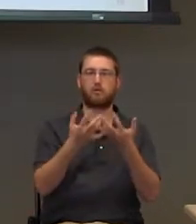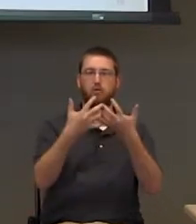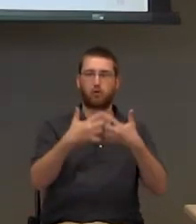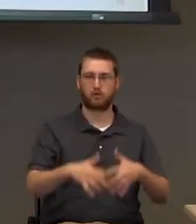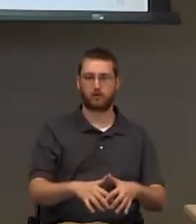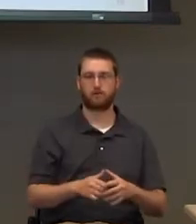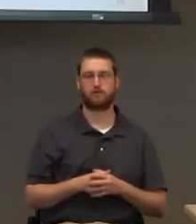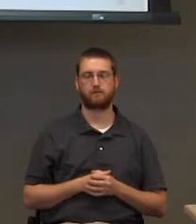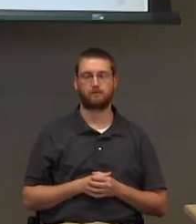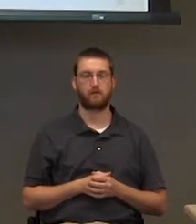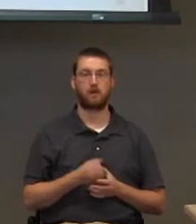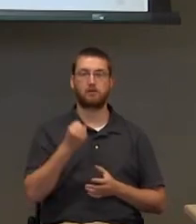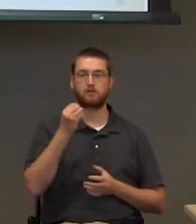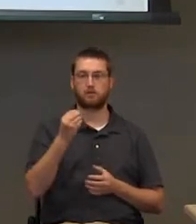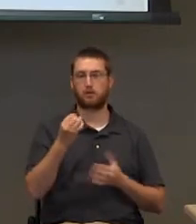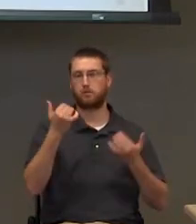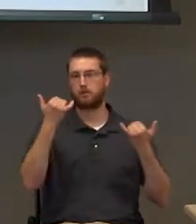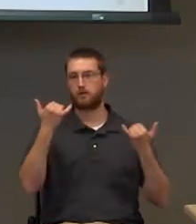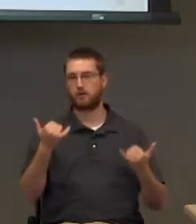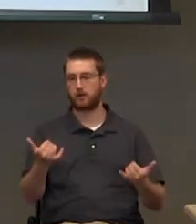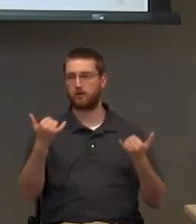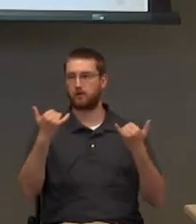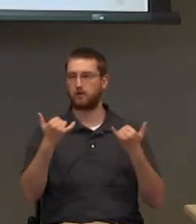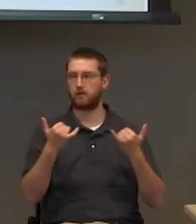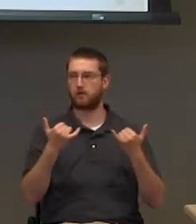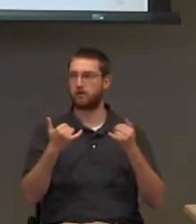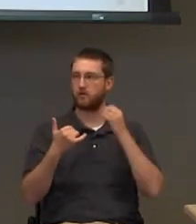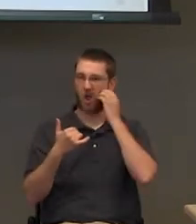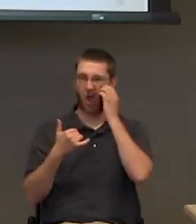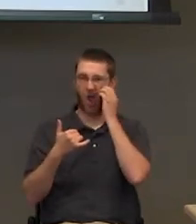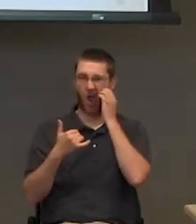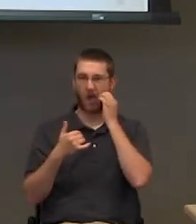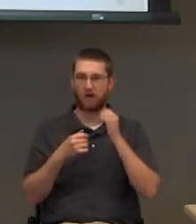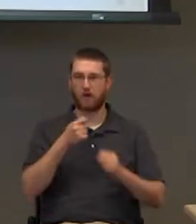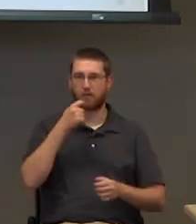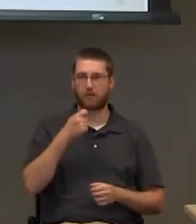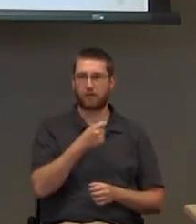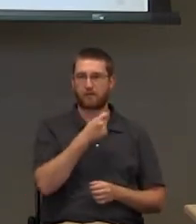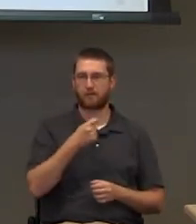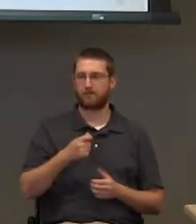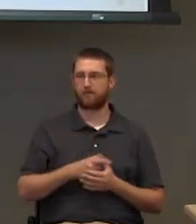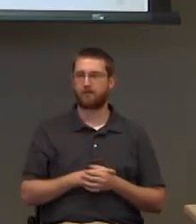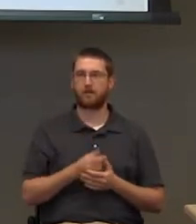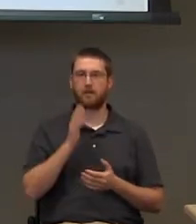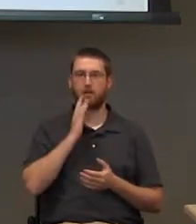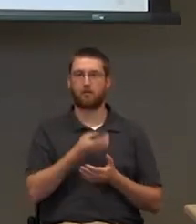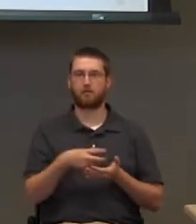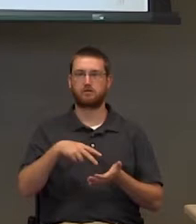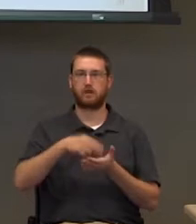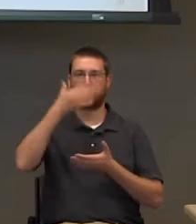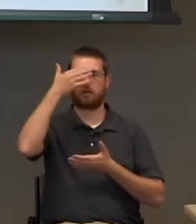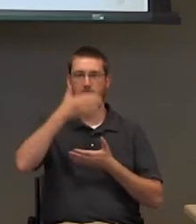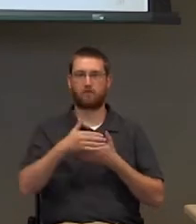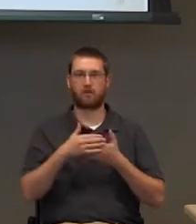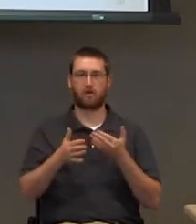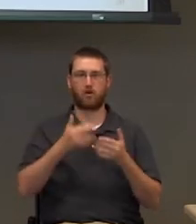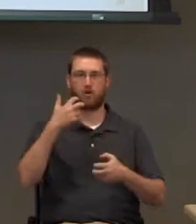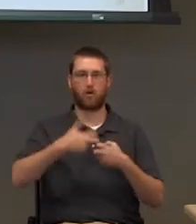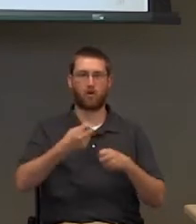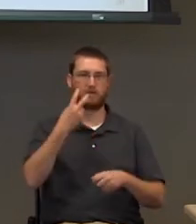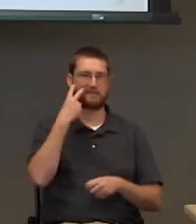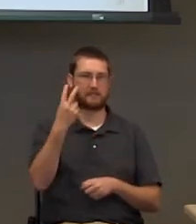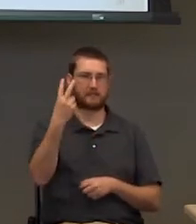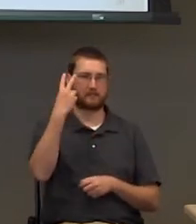us. So here you go. I'm going to bring this with me. My apologies if this throws things off, but I have to stand out front because this is a little bit hard to